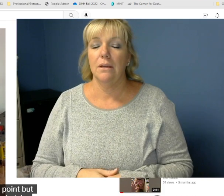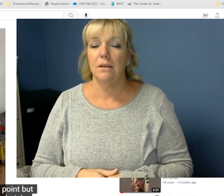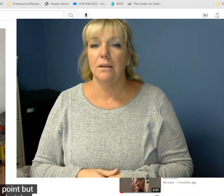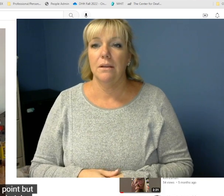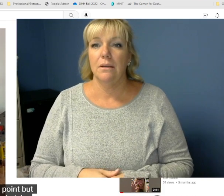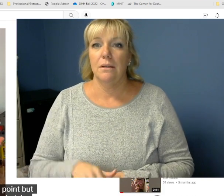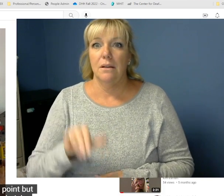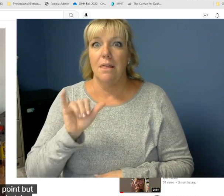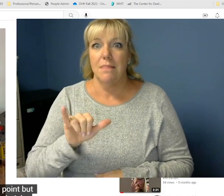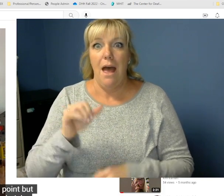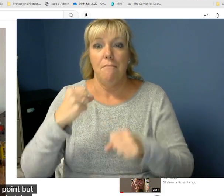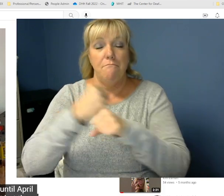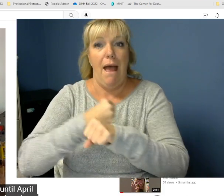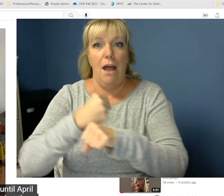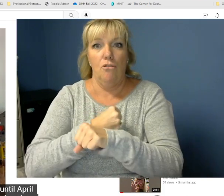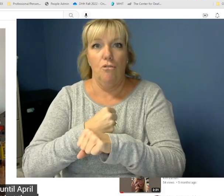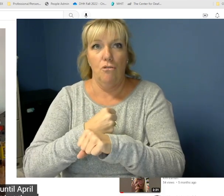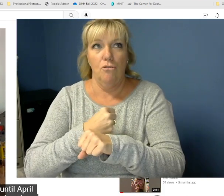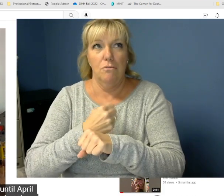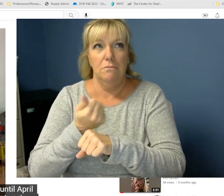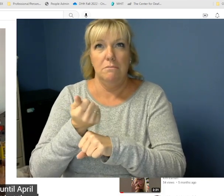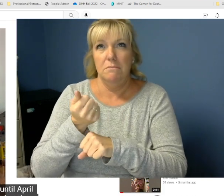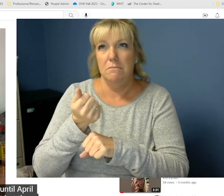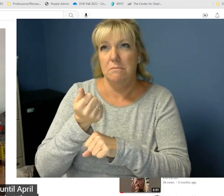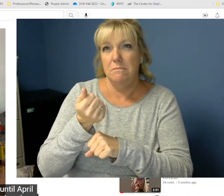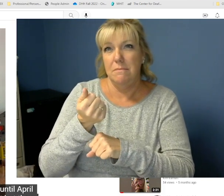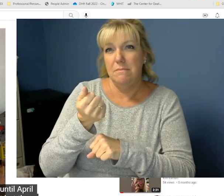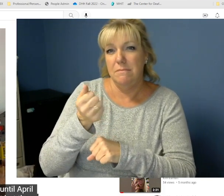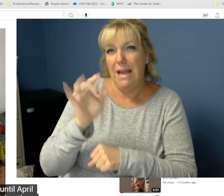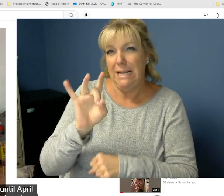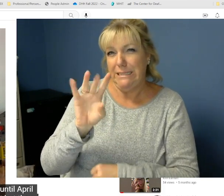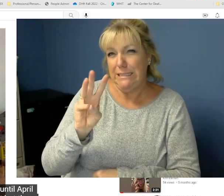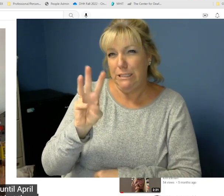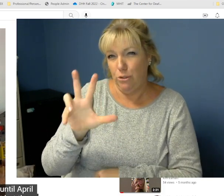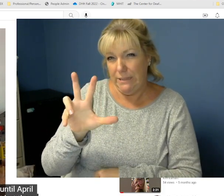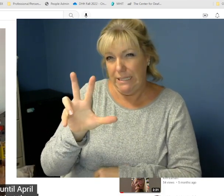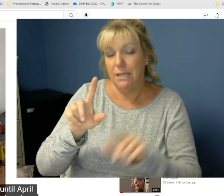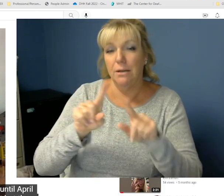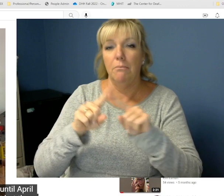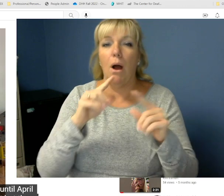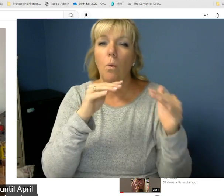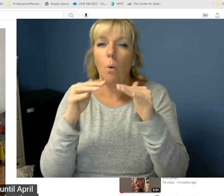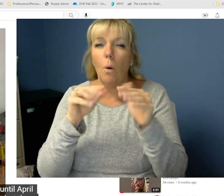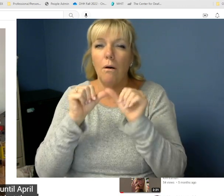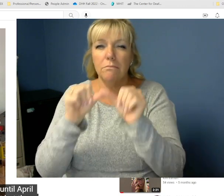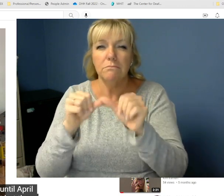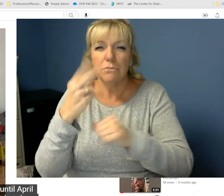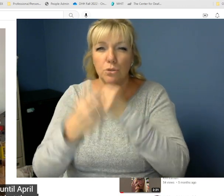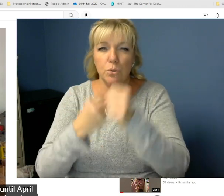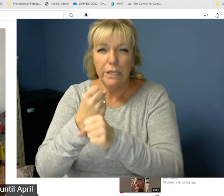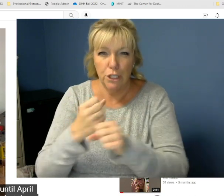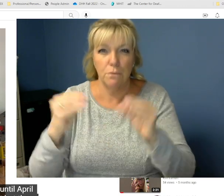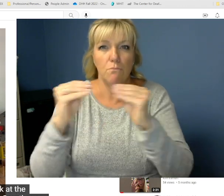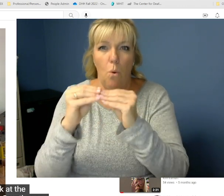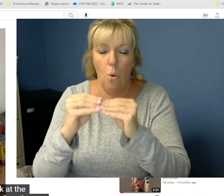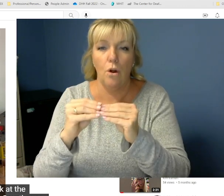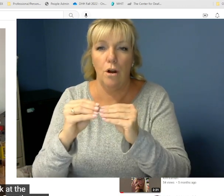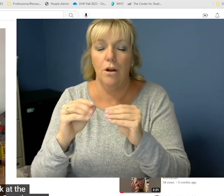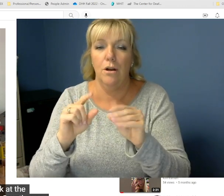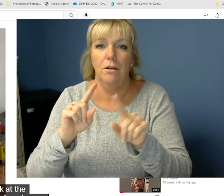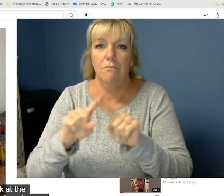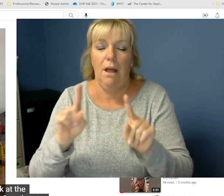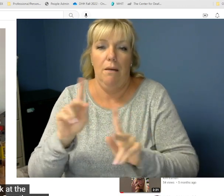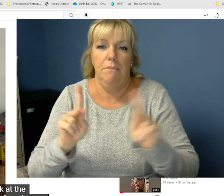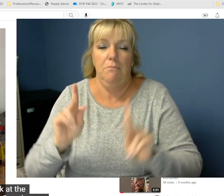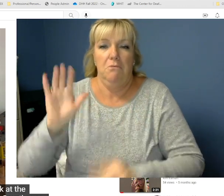have, this is July of 63, and the war isn't going to end until April of 65. So we know it's a turning point, but they don't know it